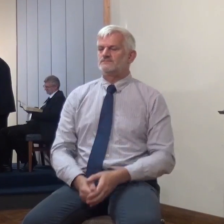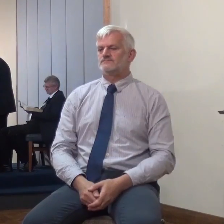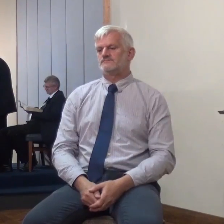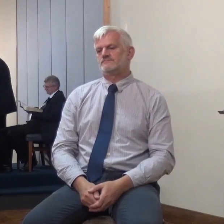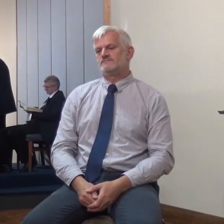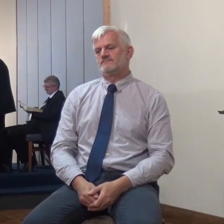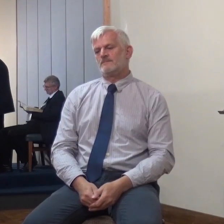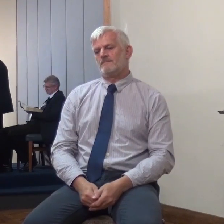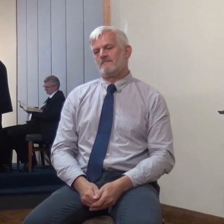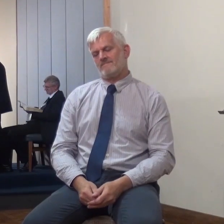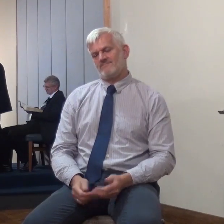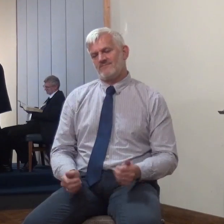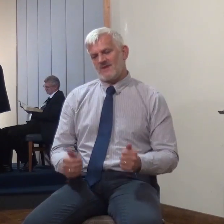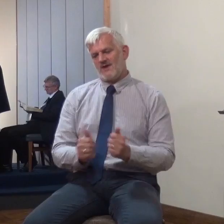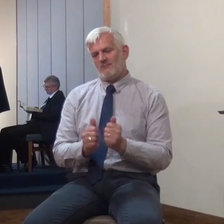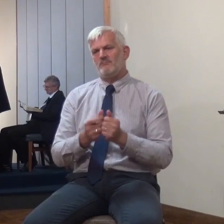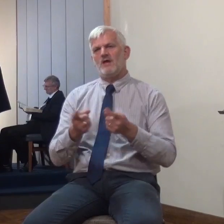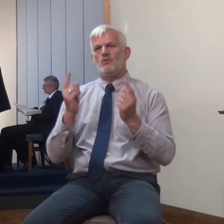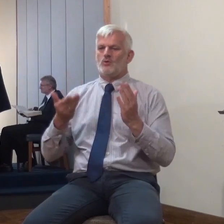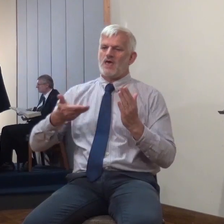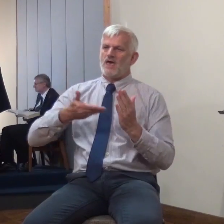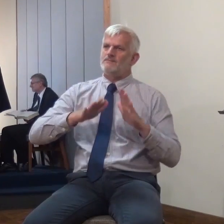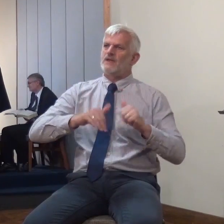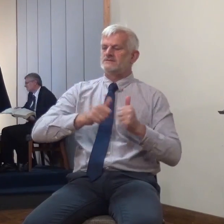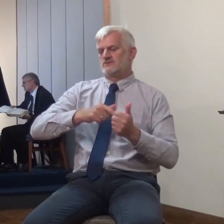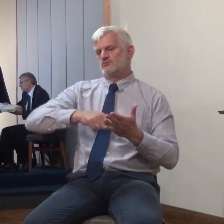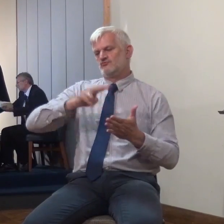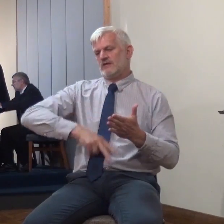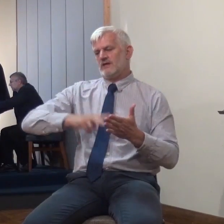Lord, we please bless the reading of this holy word. Grant us